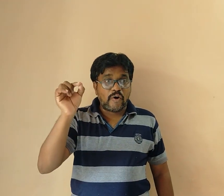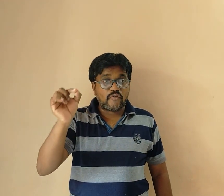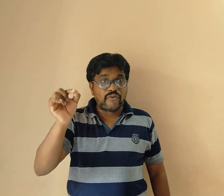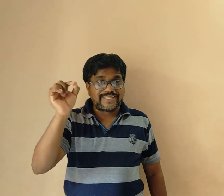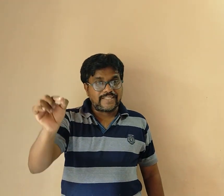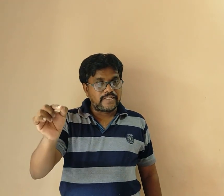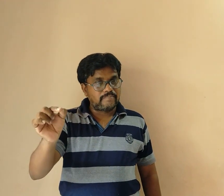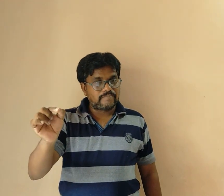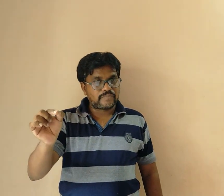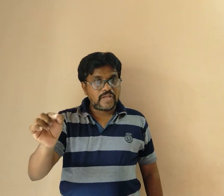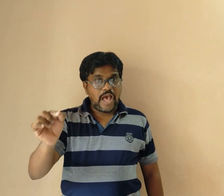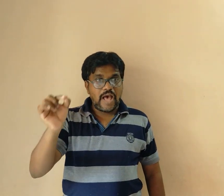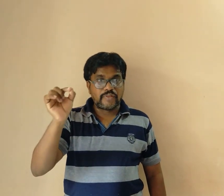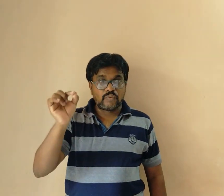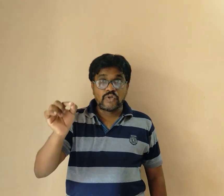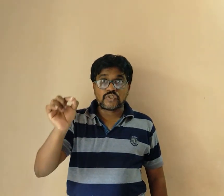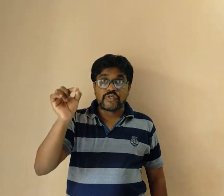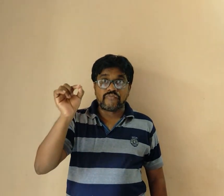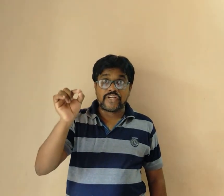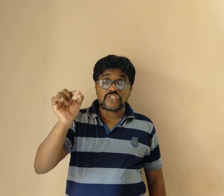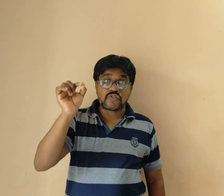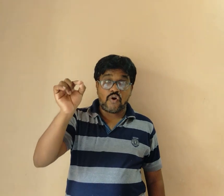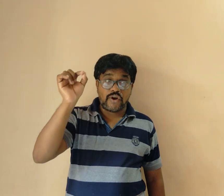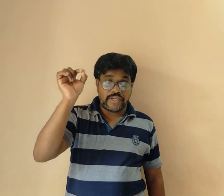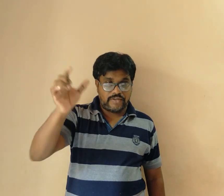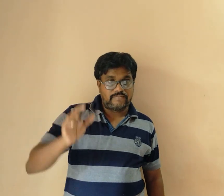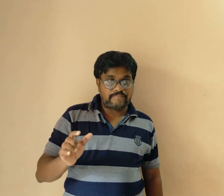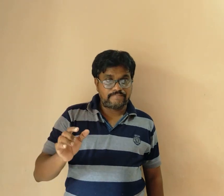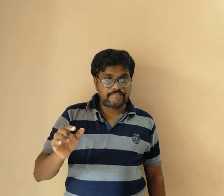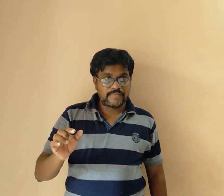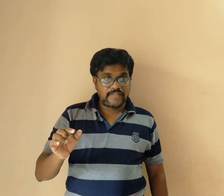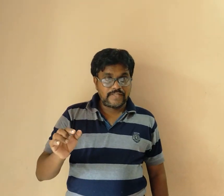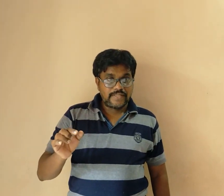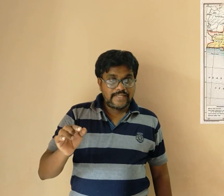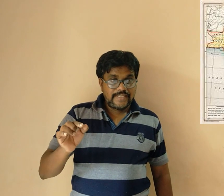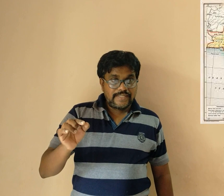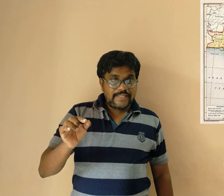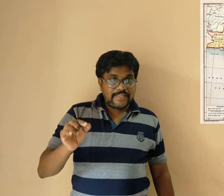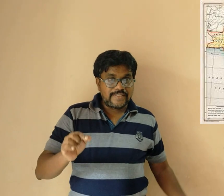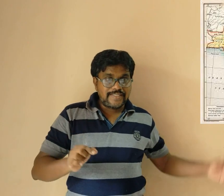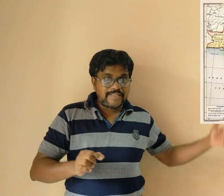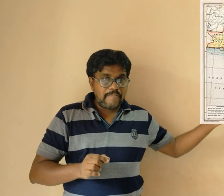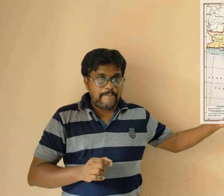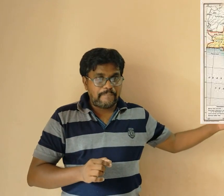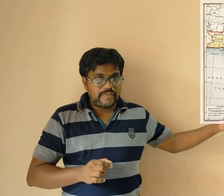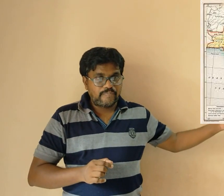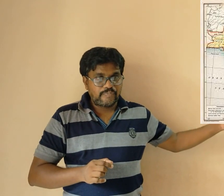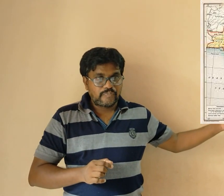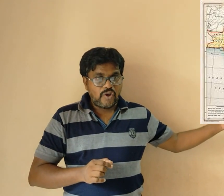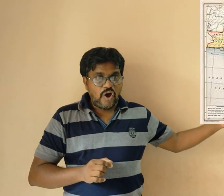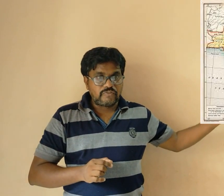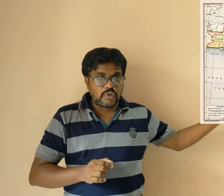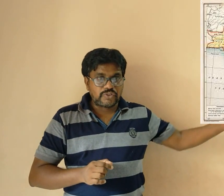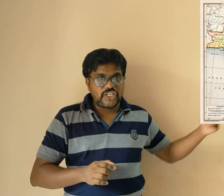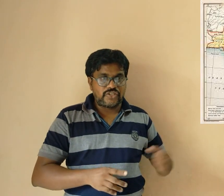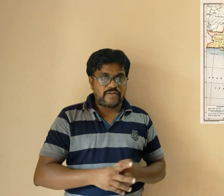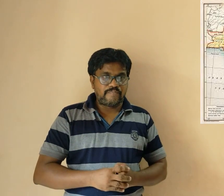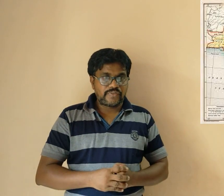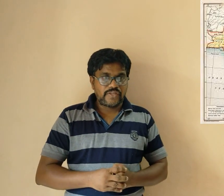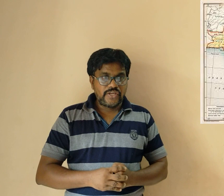powerful kingdom and the rulers were very strong here. This is the map of South Asia. It